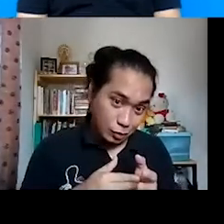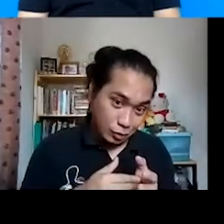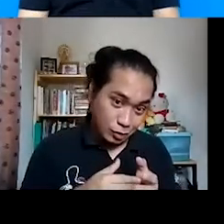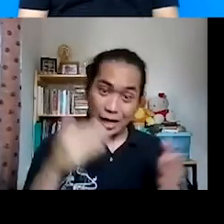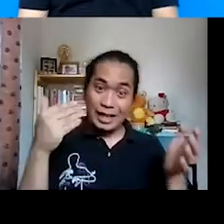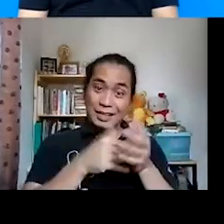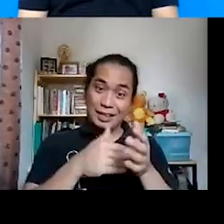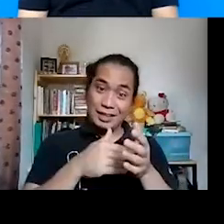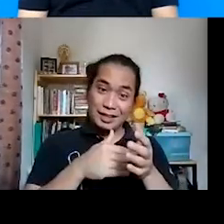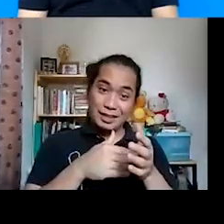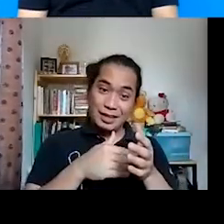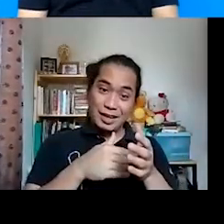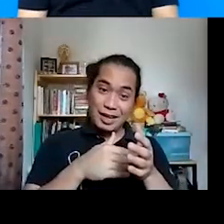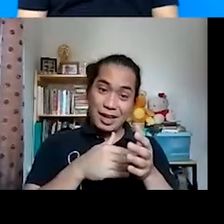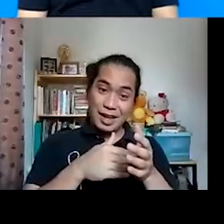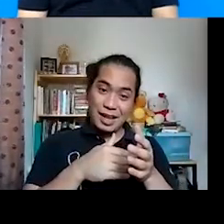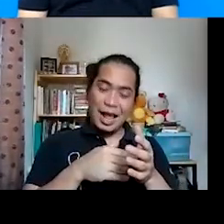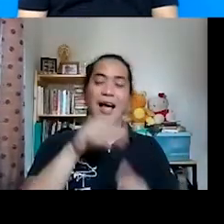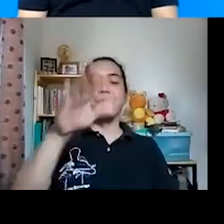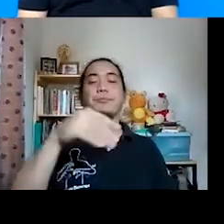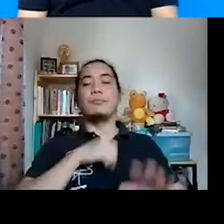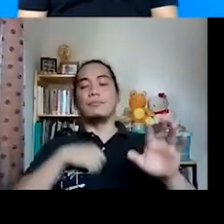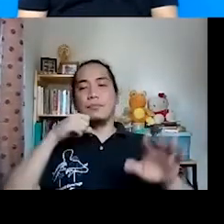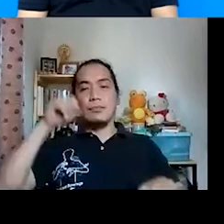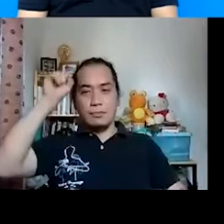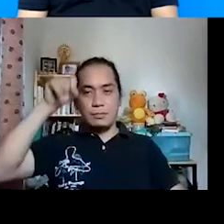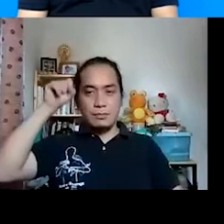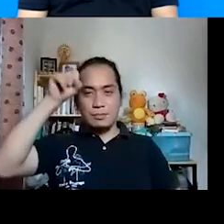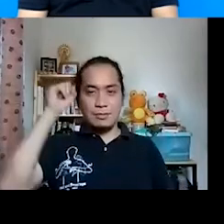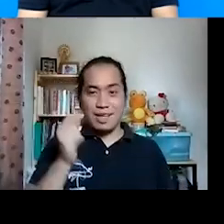So do I have to reiterate what I said before? Say it again.